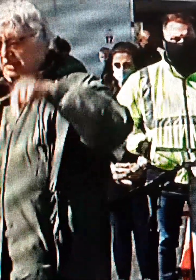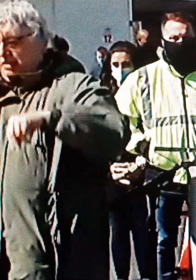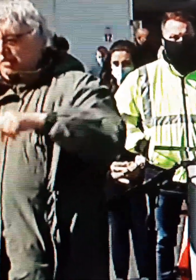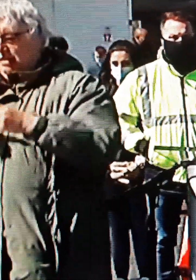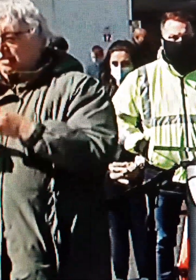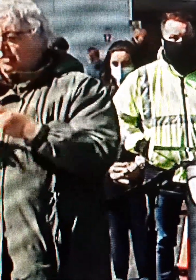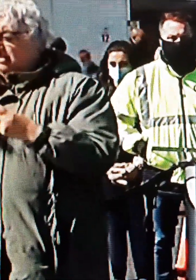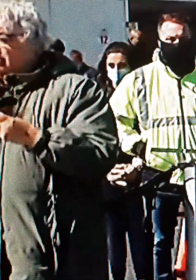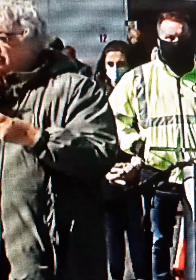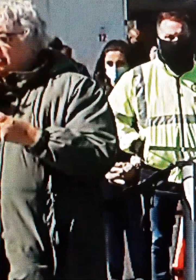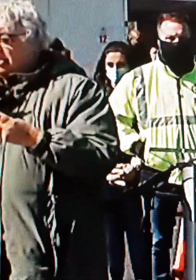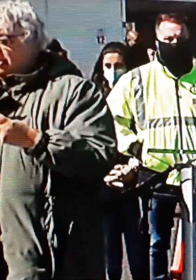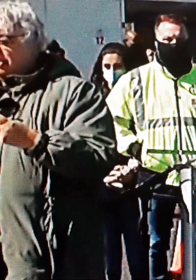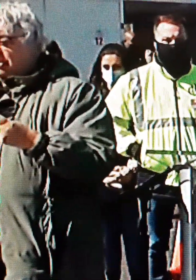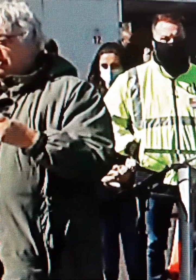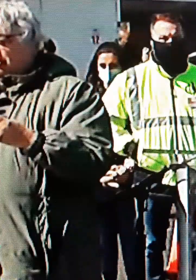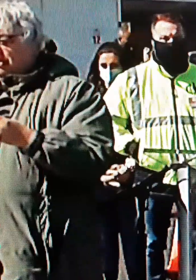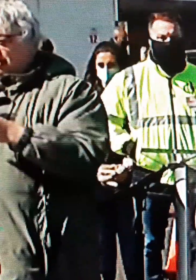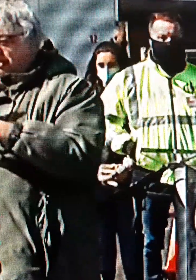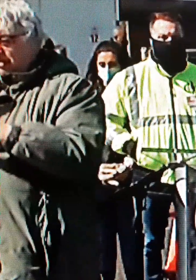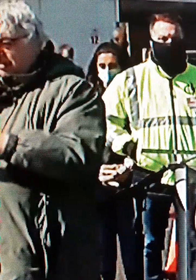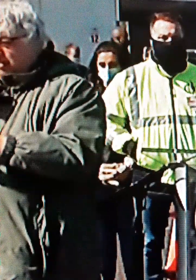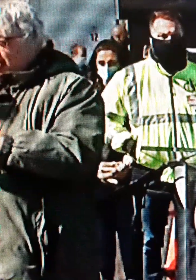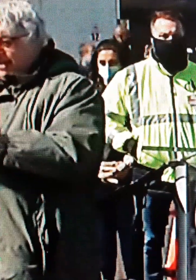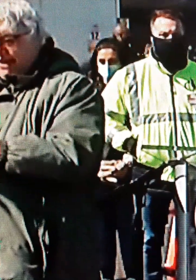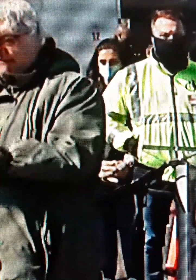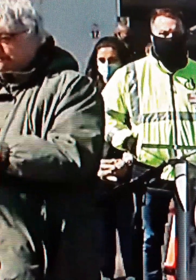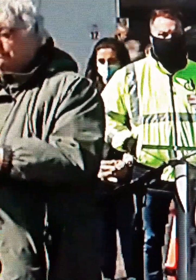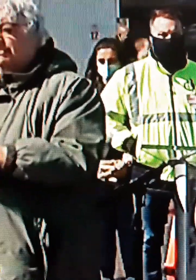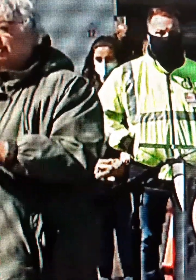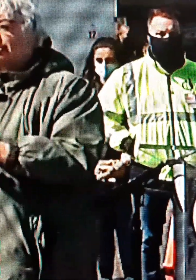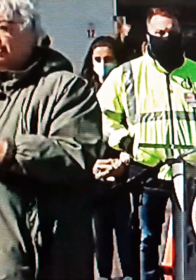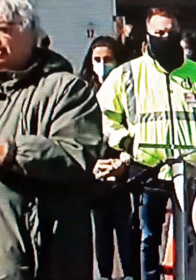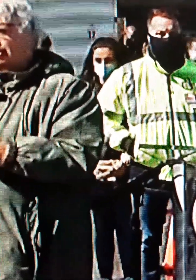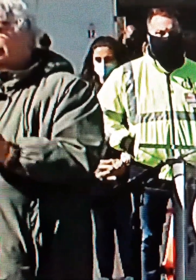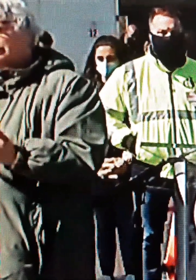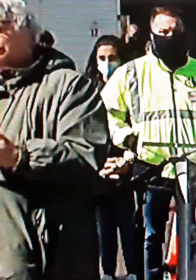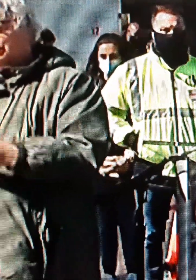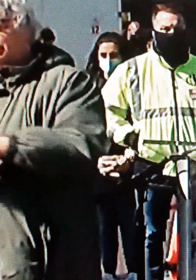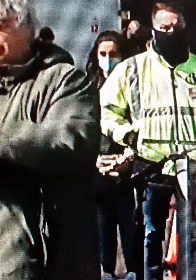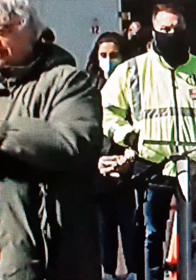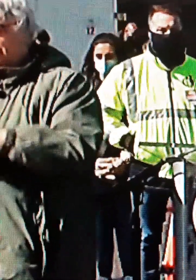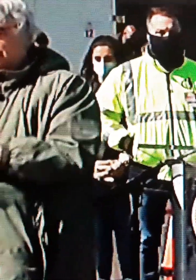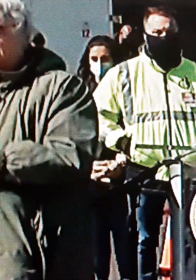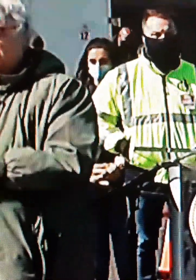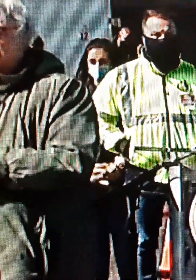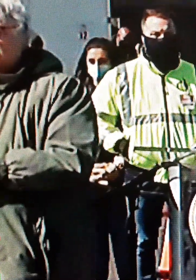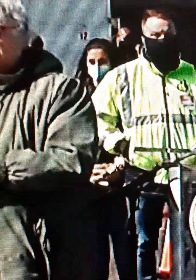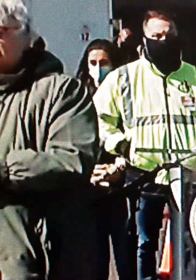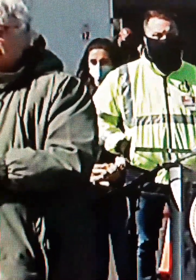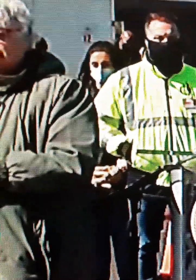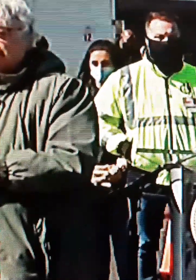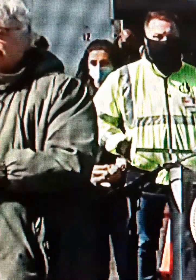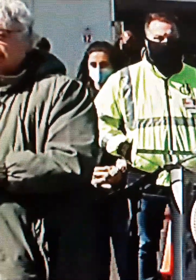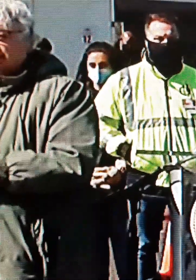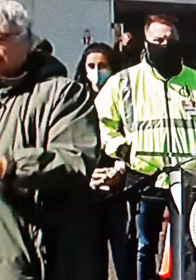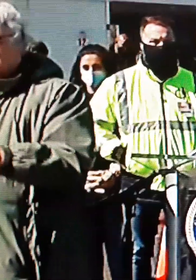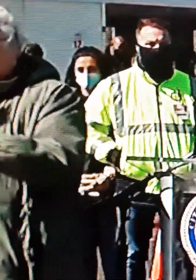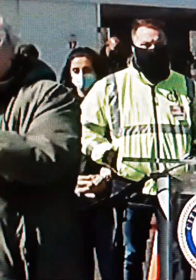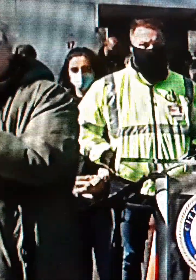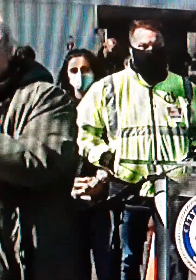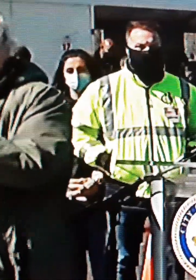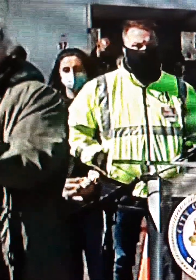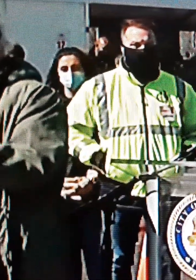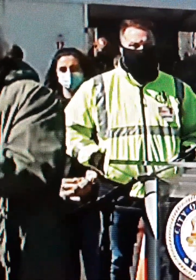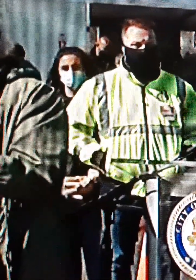low, if no, water pressure at all, it has been a tough week. So I do want to thank you. The other